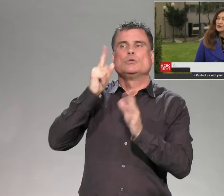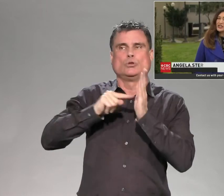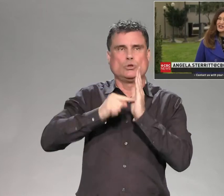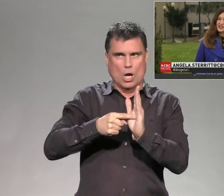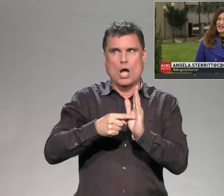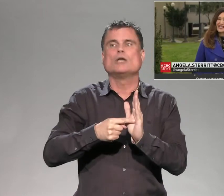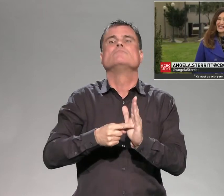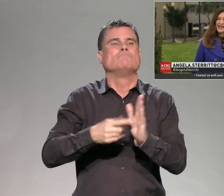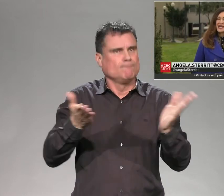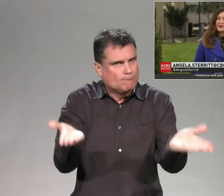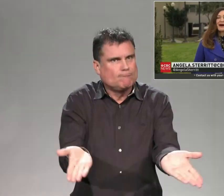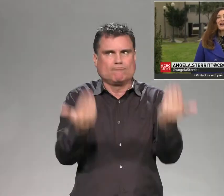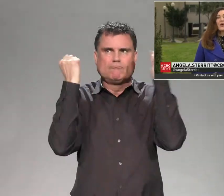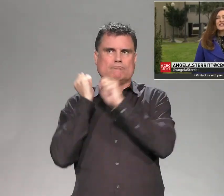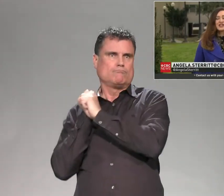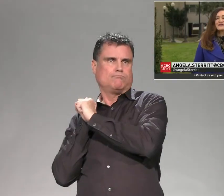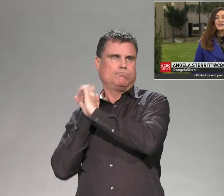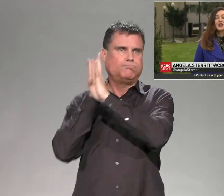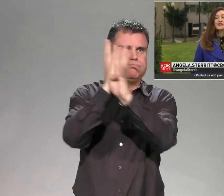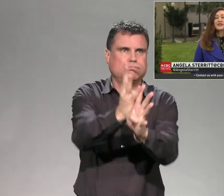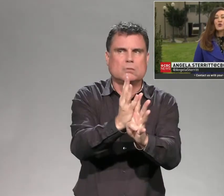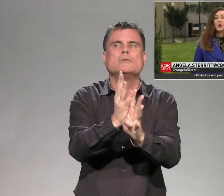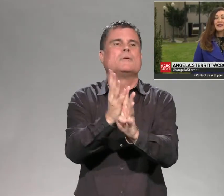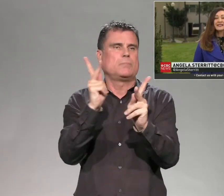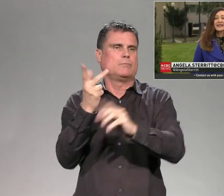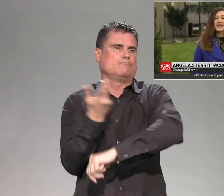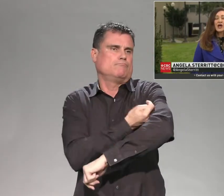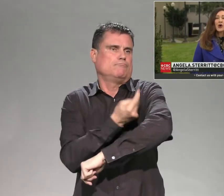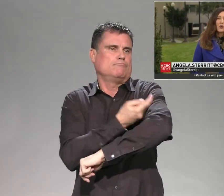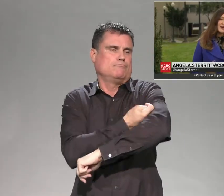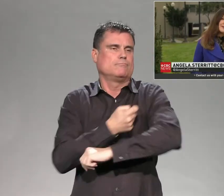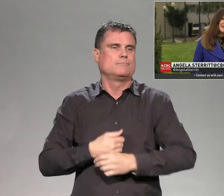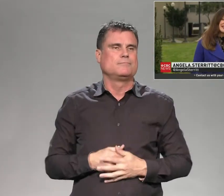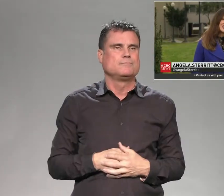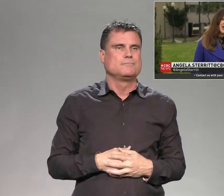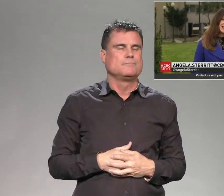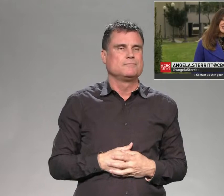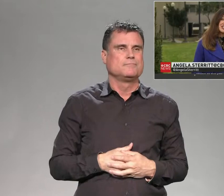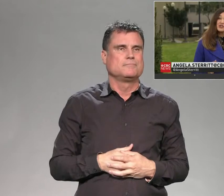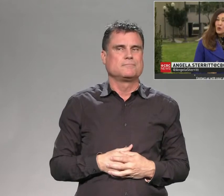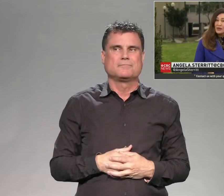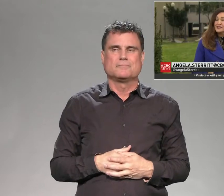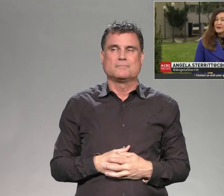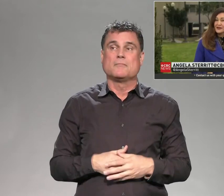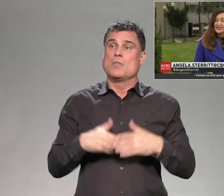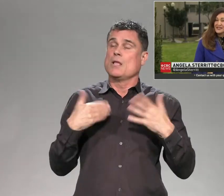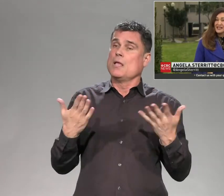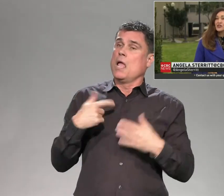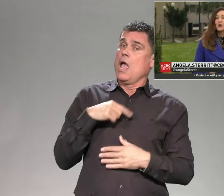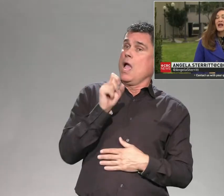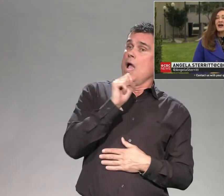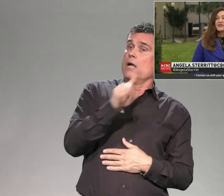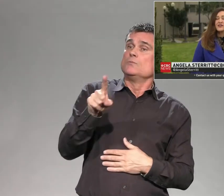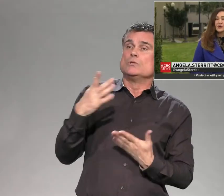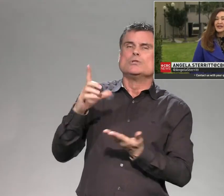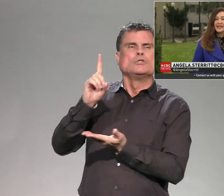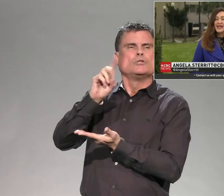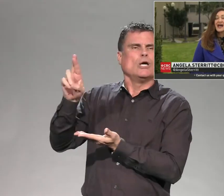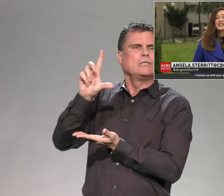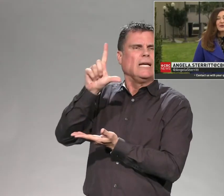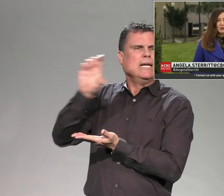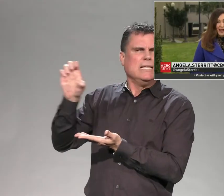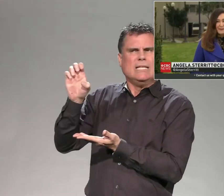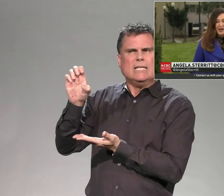a huge undertaking. My question for Dr. Victoria Lee, what are the biggest challenges you're experiencing in your health